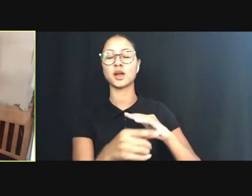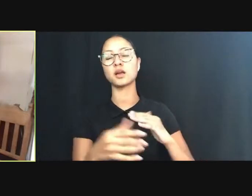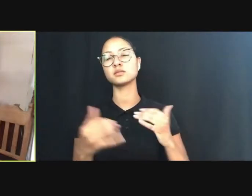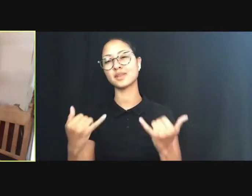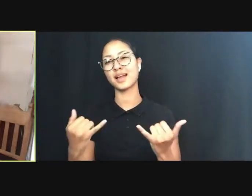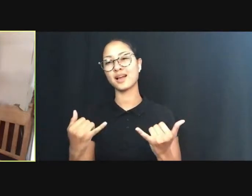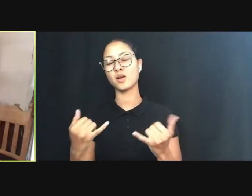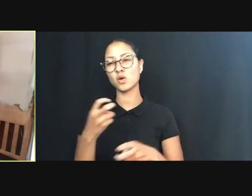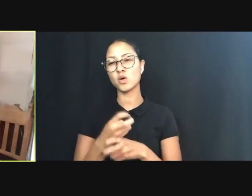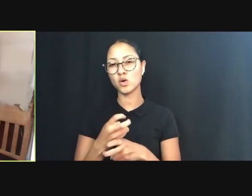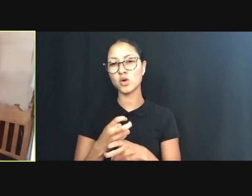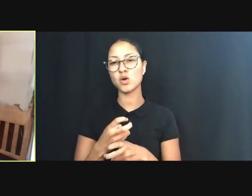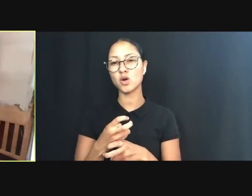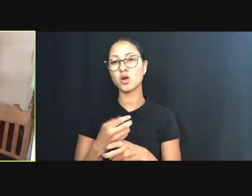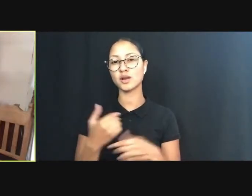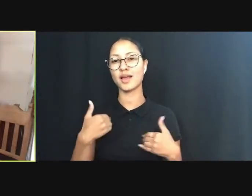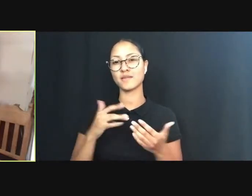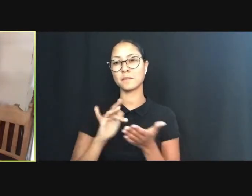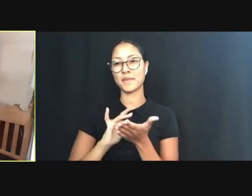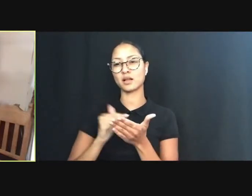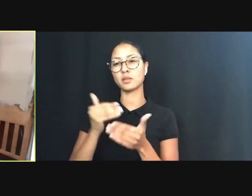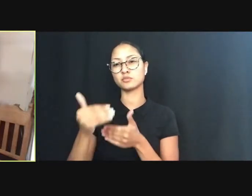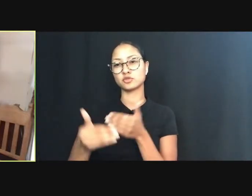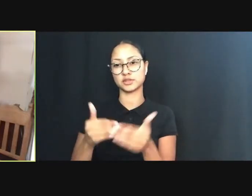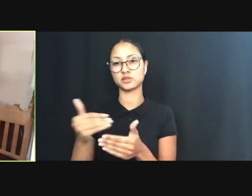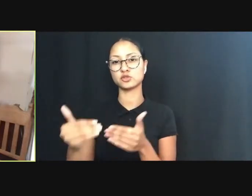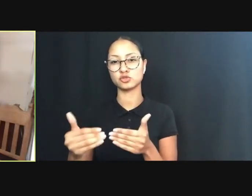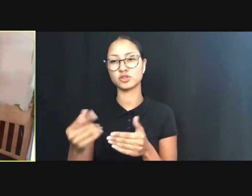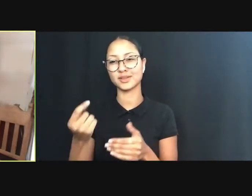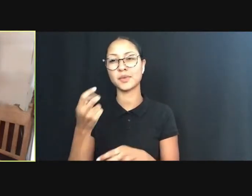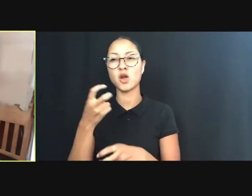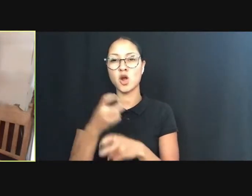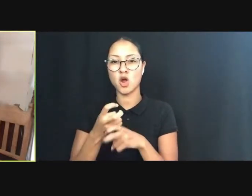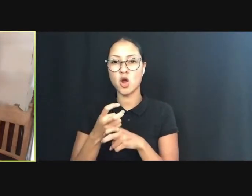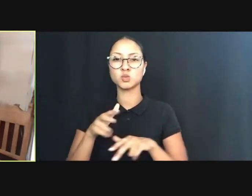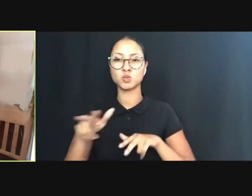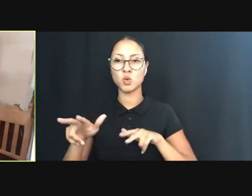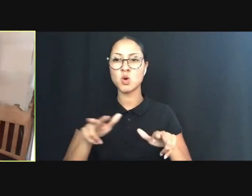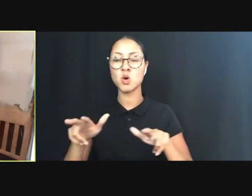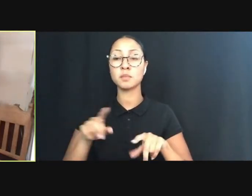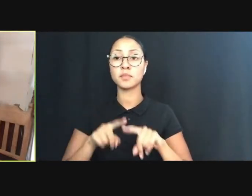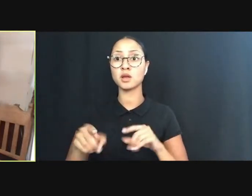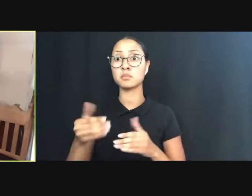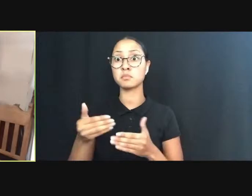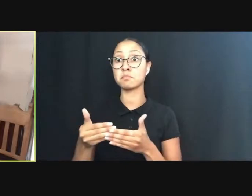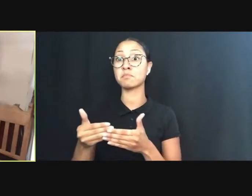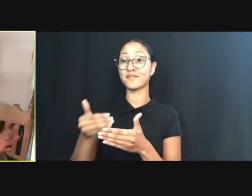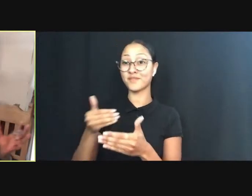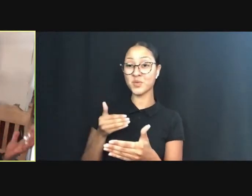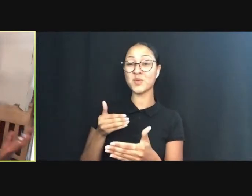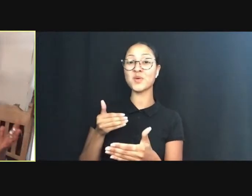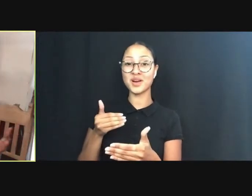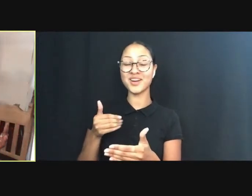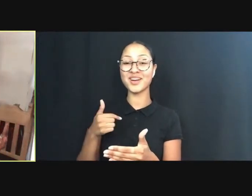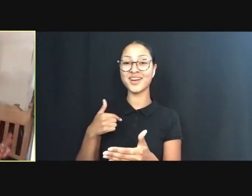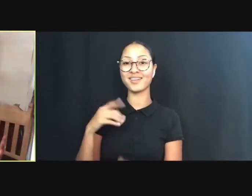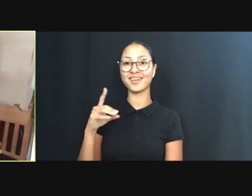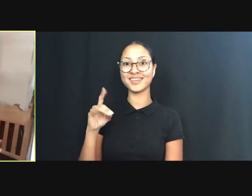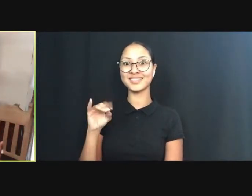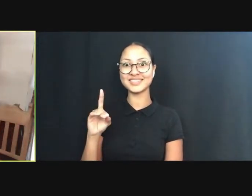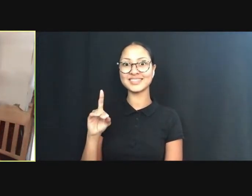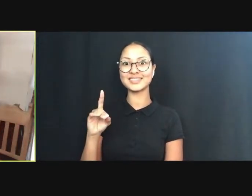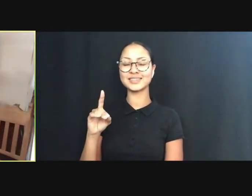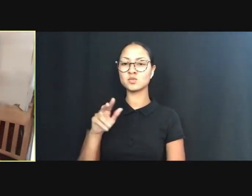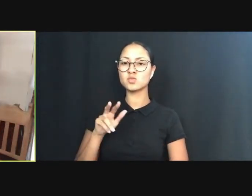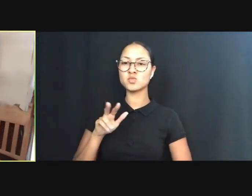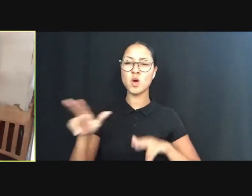to walk right now. But before that, I was in a practice of like just like having these extended walks,